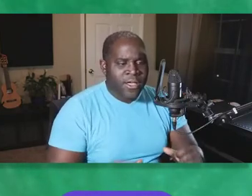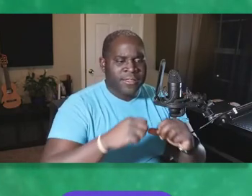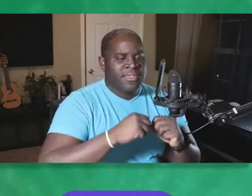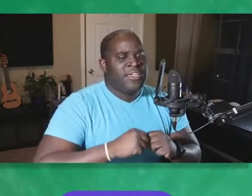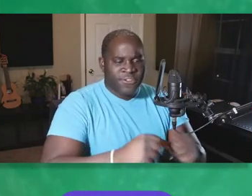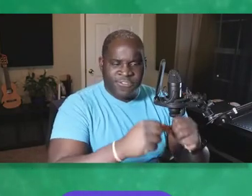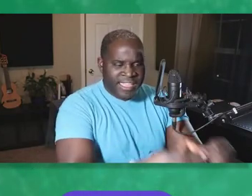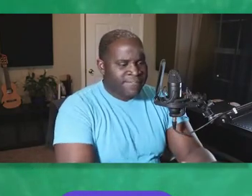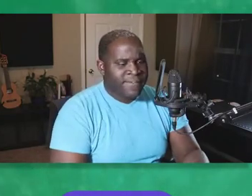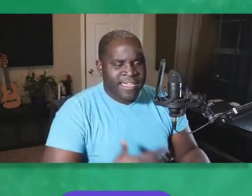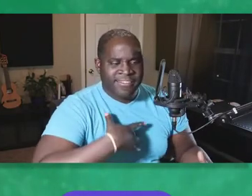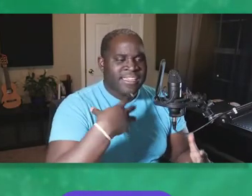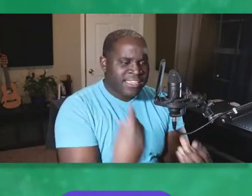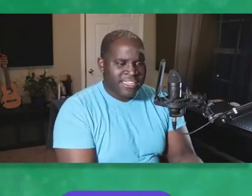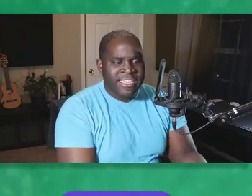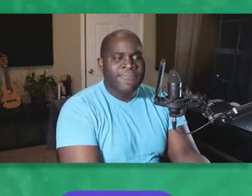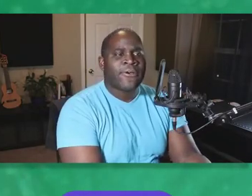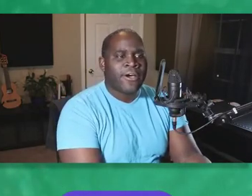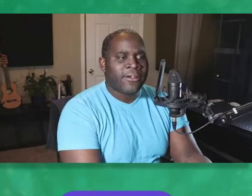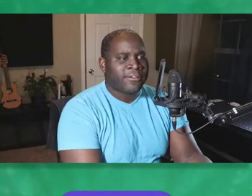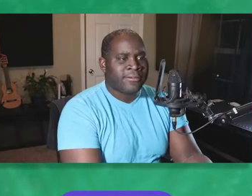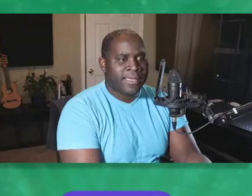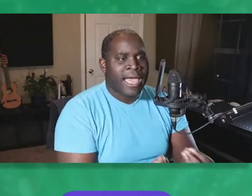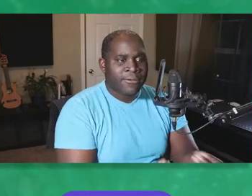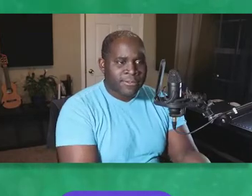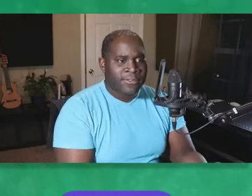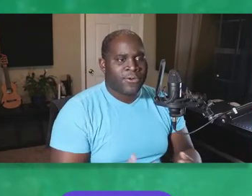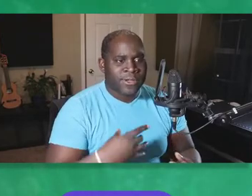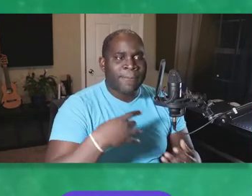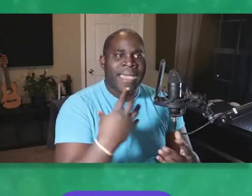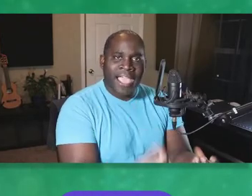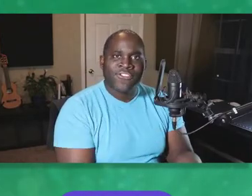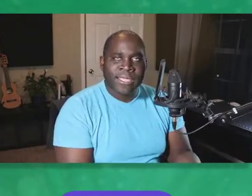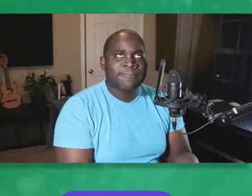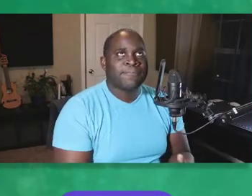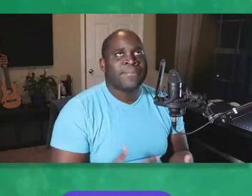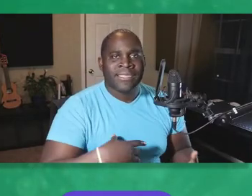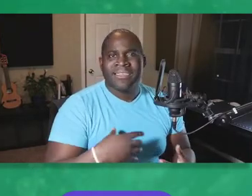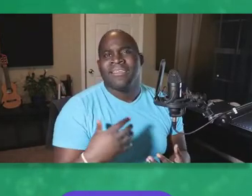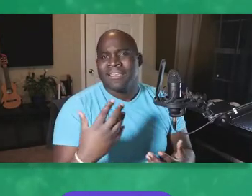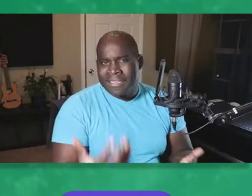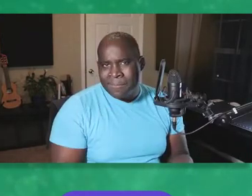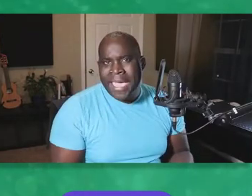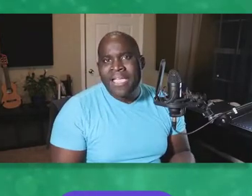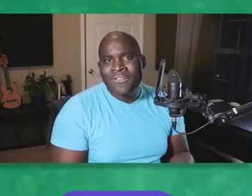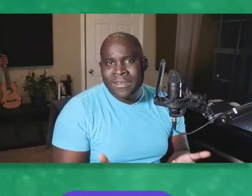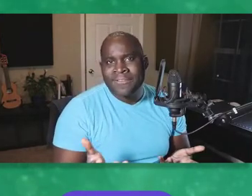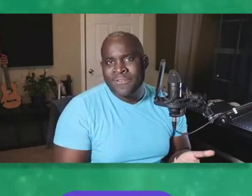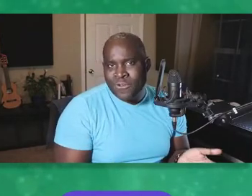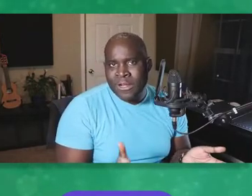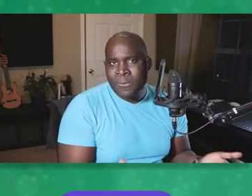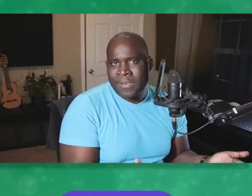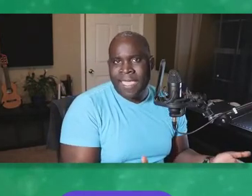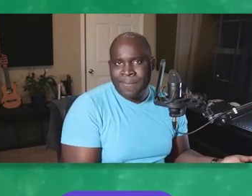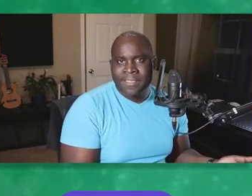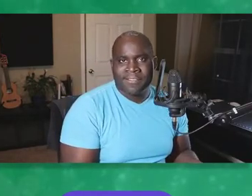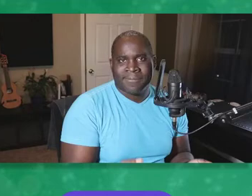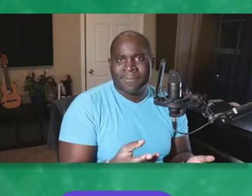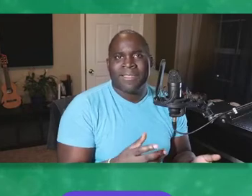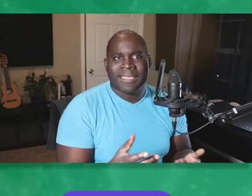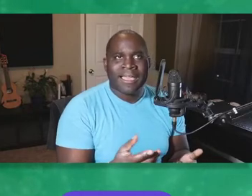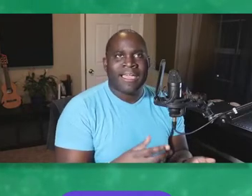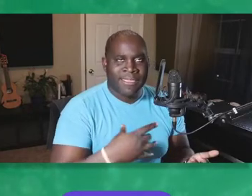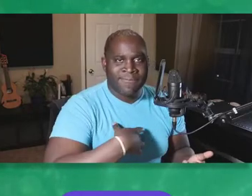You're strong. You're steadfast. You give your heart out. You're compassionate. Compassionate is generally what that